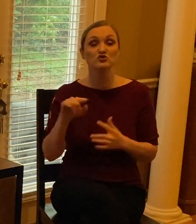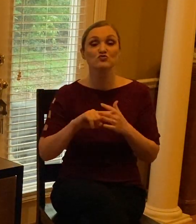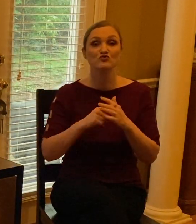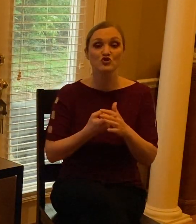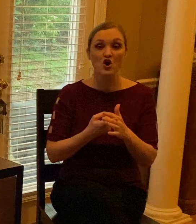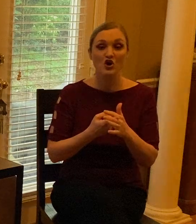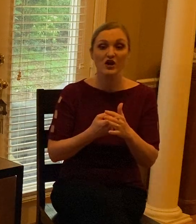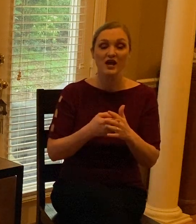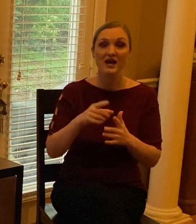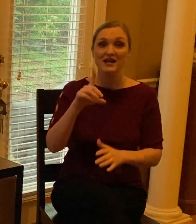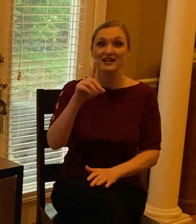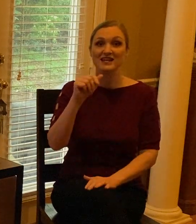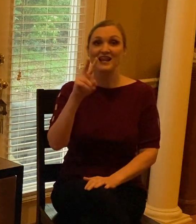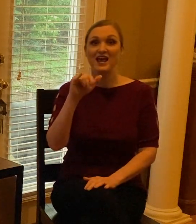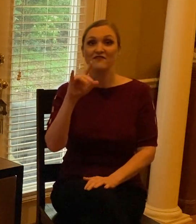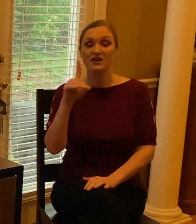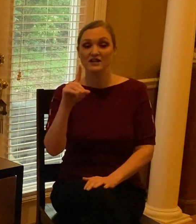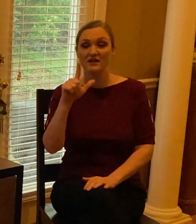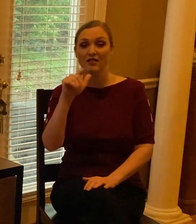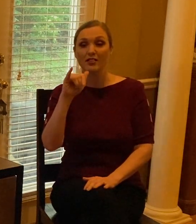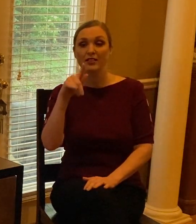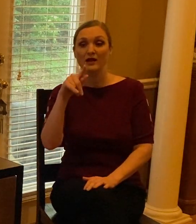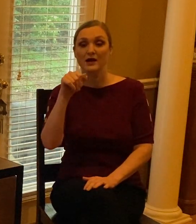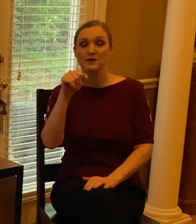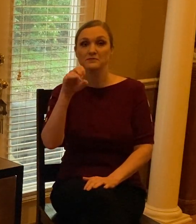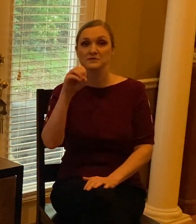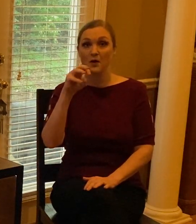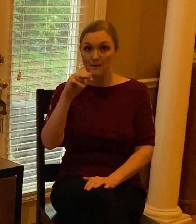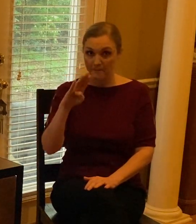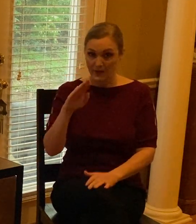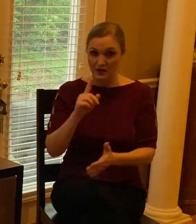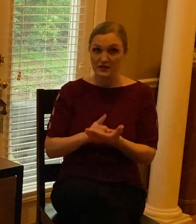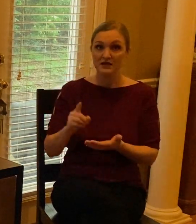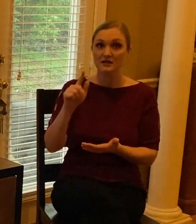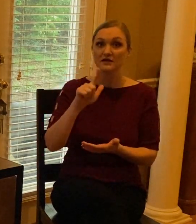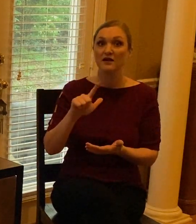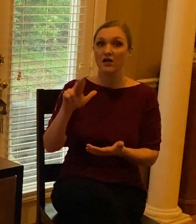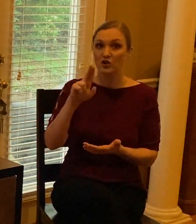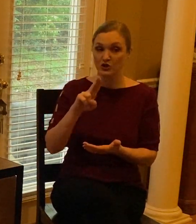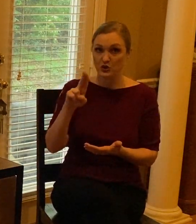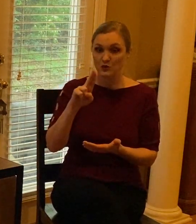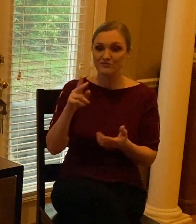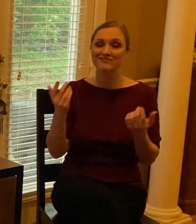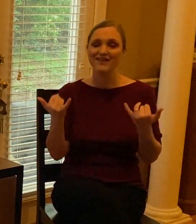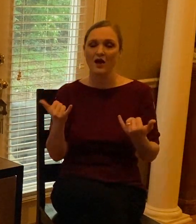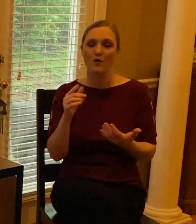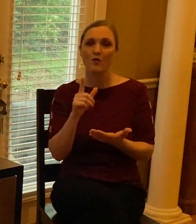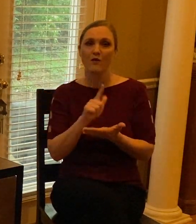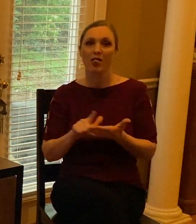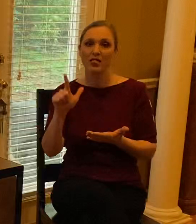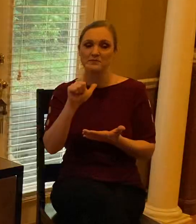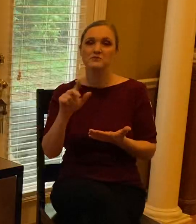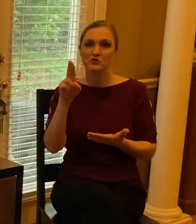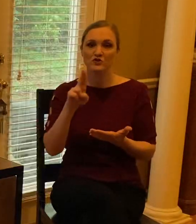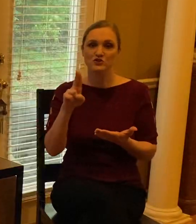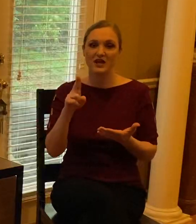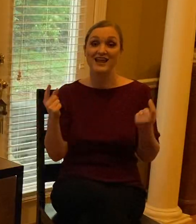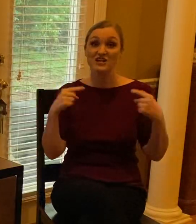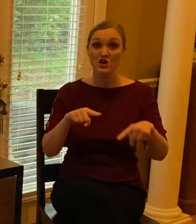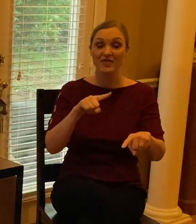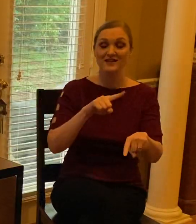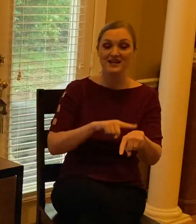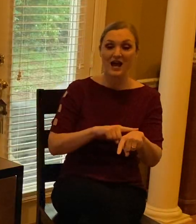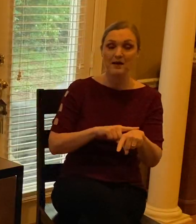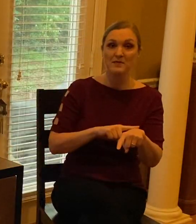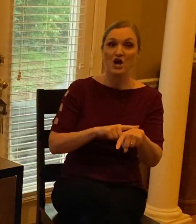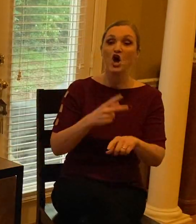professor at David Lipscomb College, now known as Lipscomb University. During his tenure at Lipscomb, Dr. Conley served 12 years